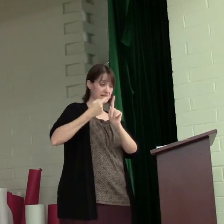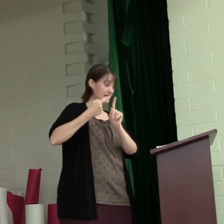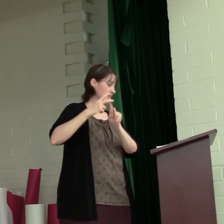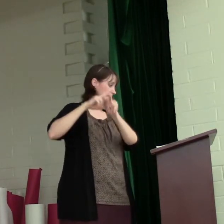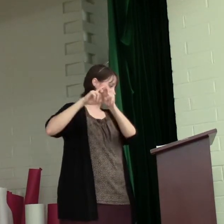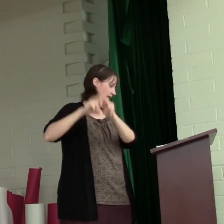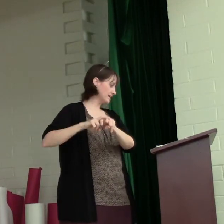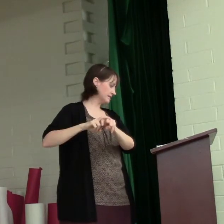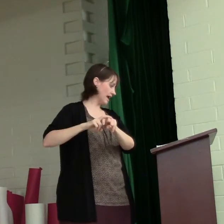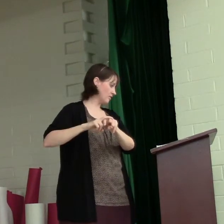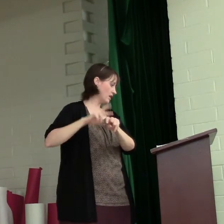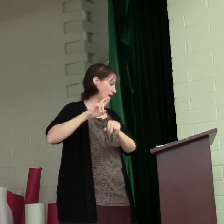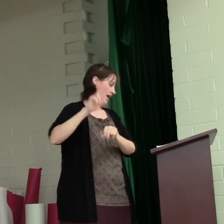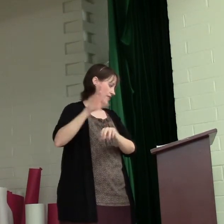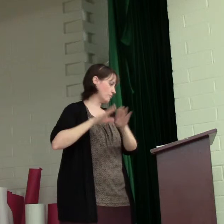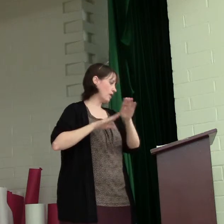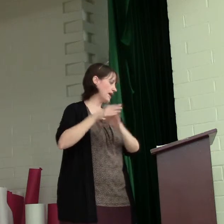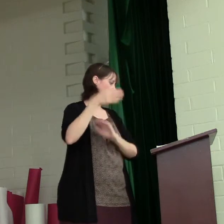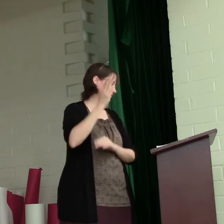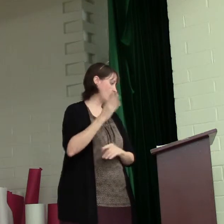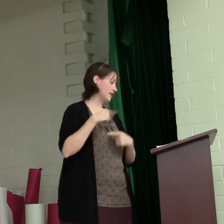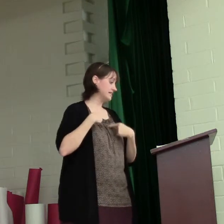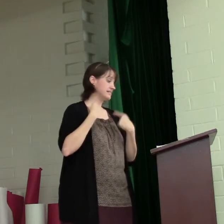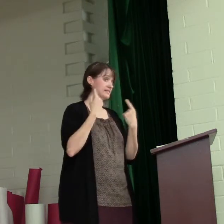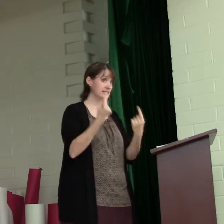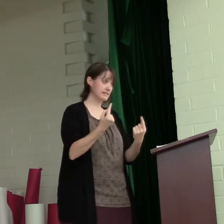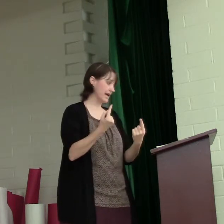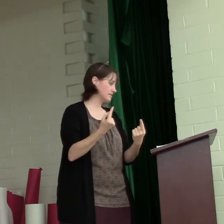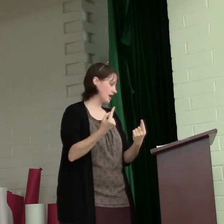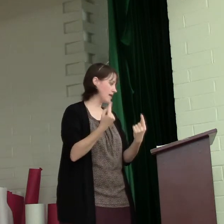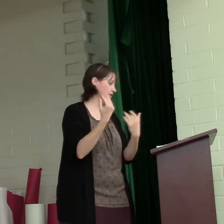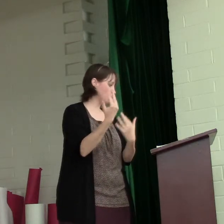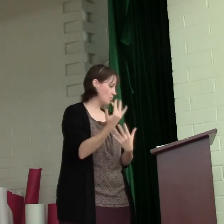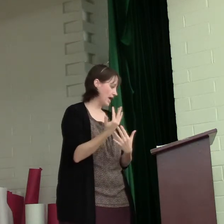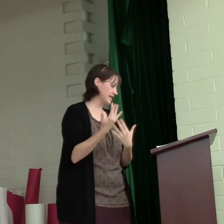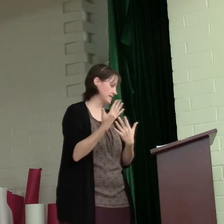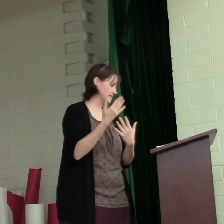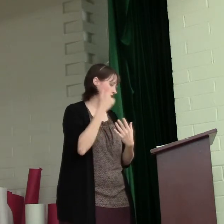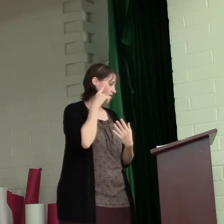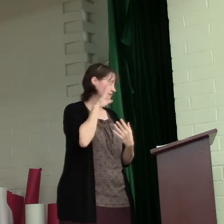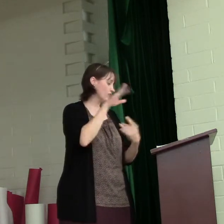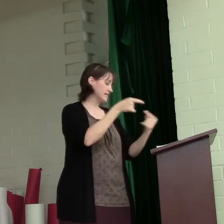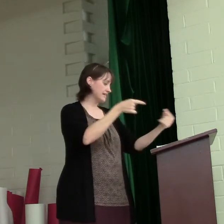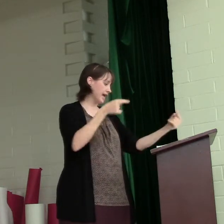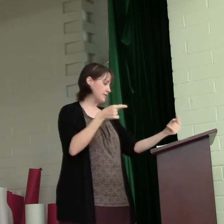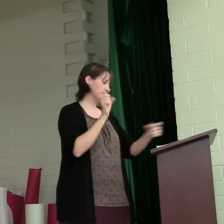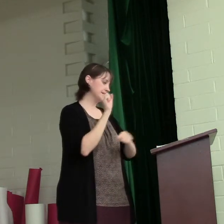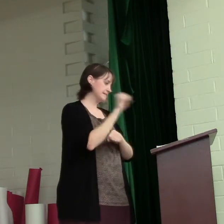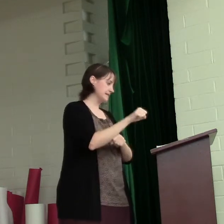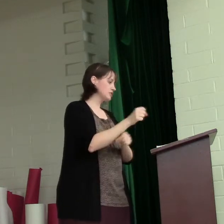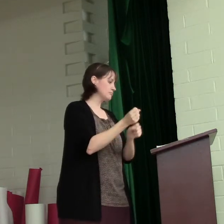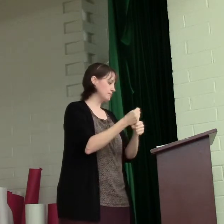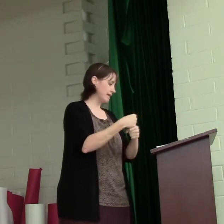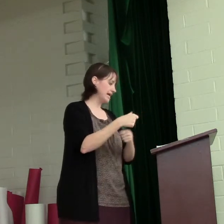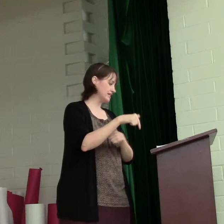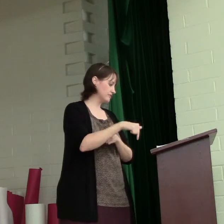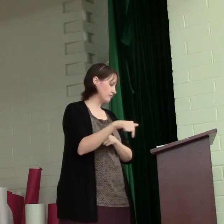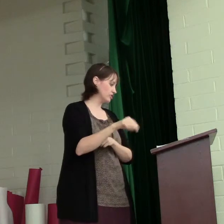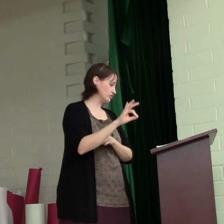He sat down at the right hand of God, and since that time he waits for his enemies to be made his